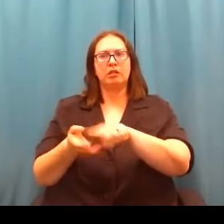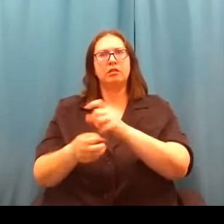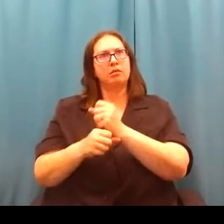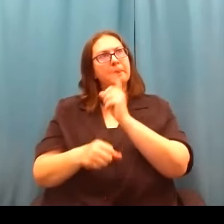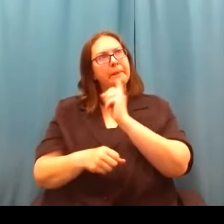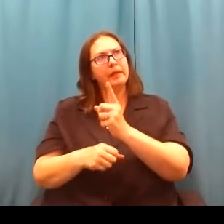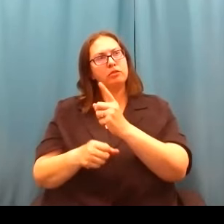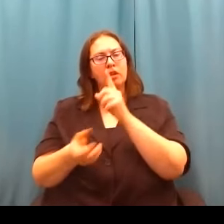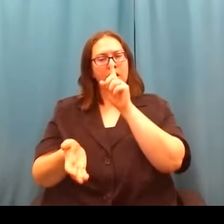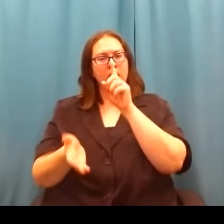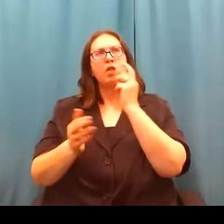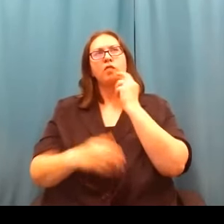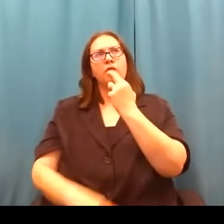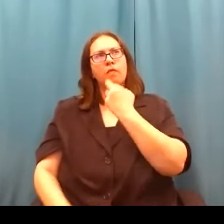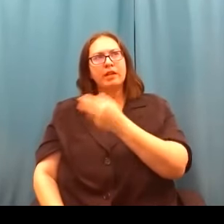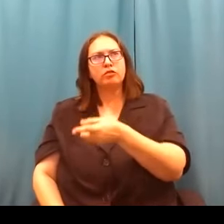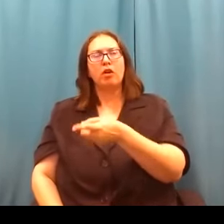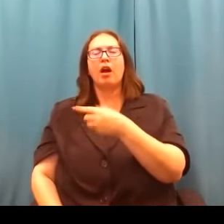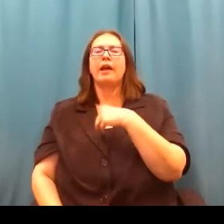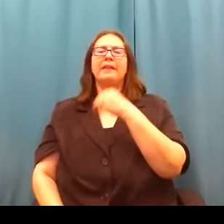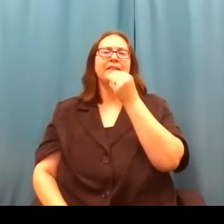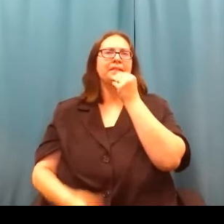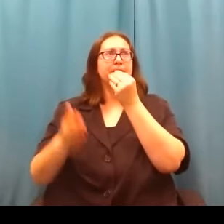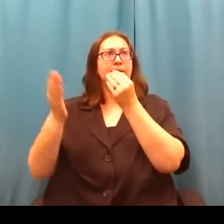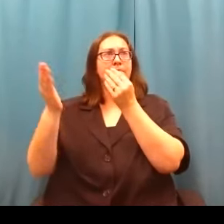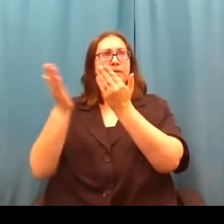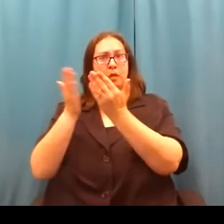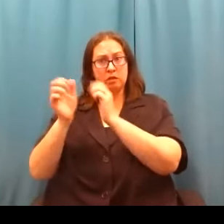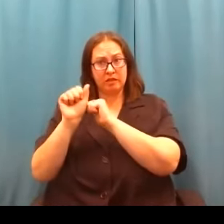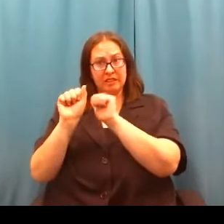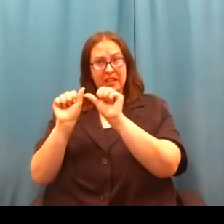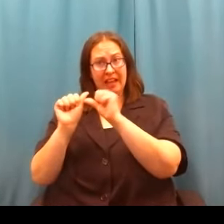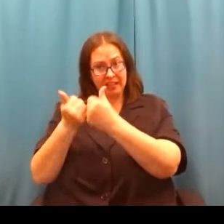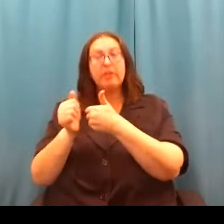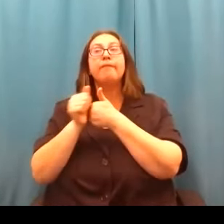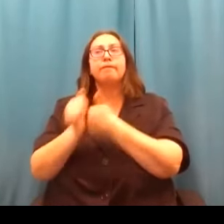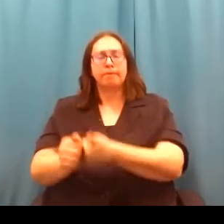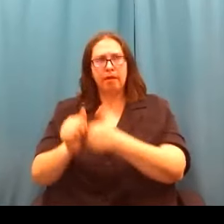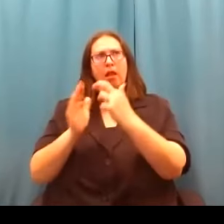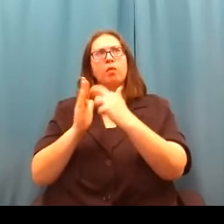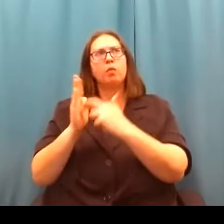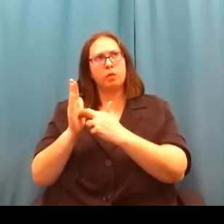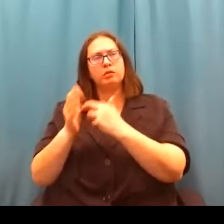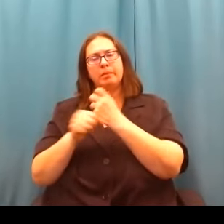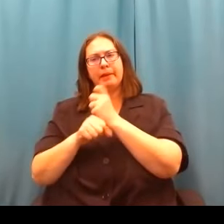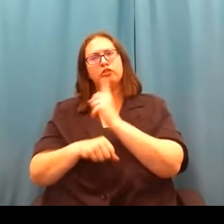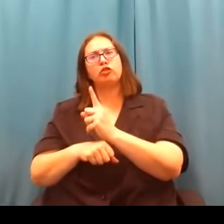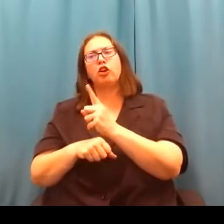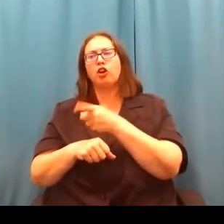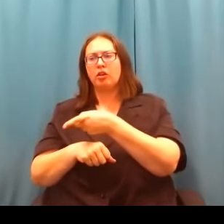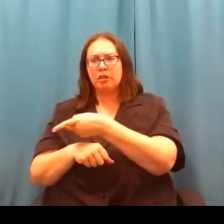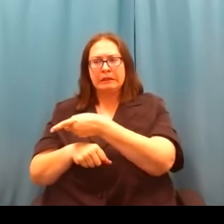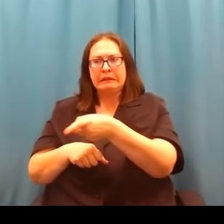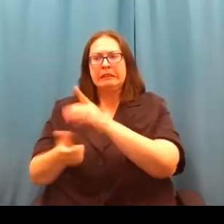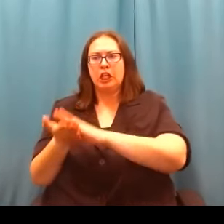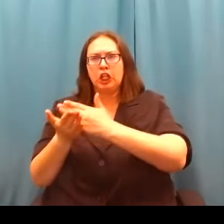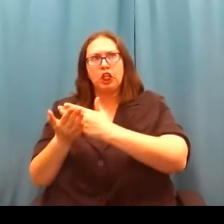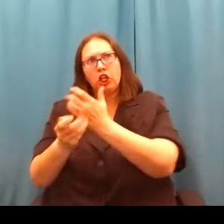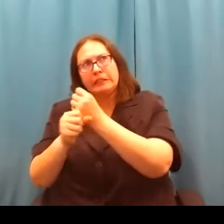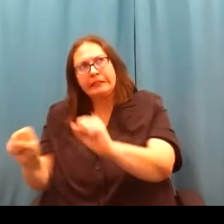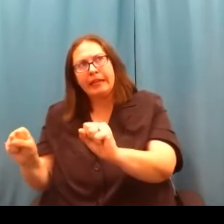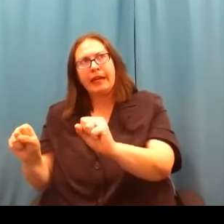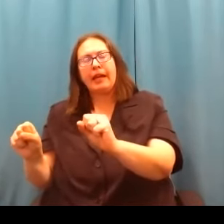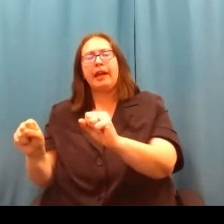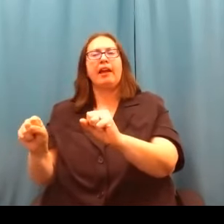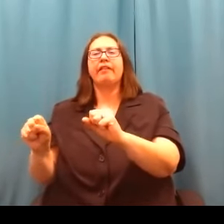and food service agencies are adhering to the food safety code to ensure that they are preparing food safely to